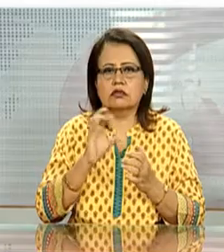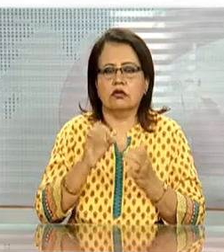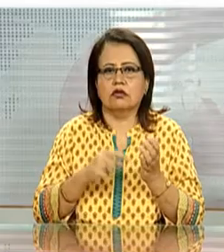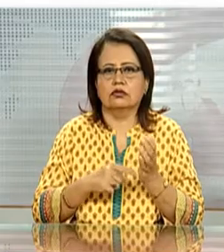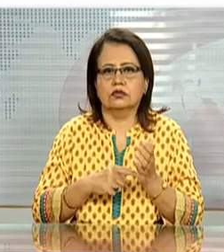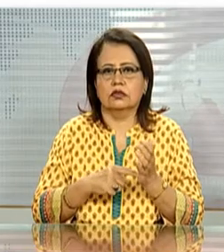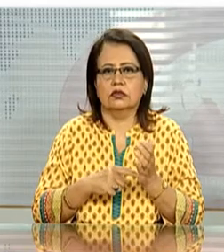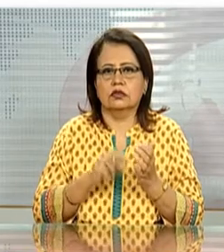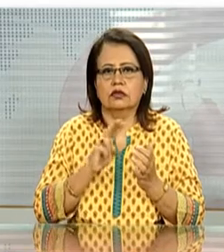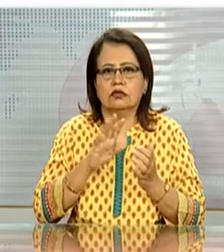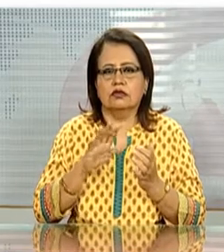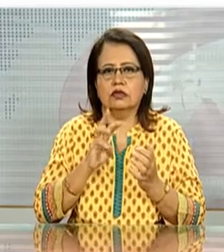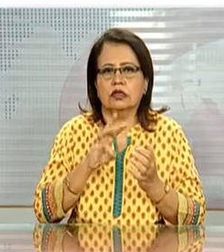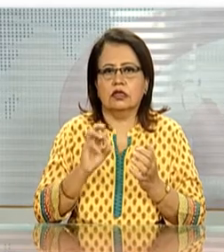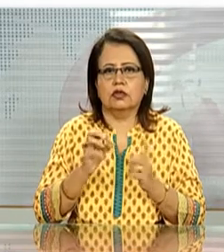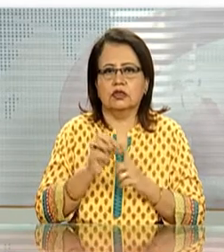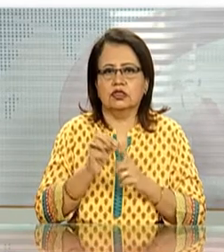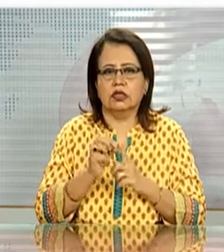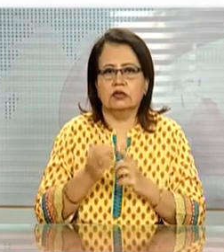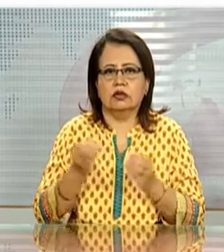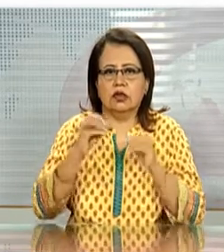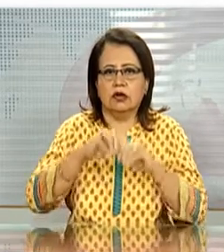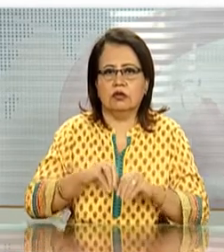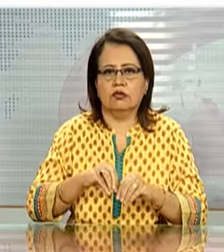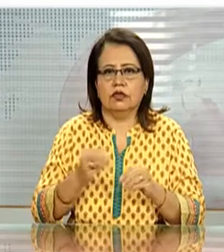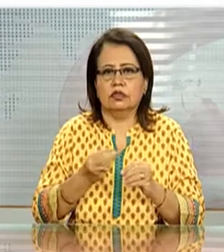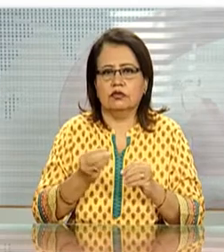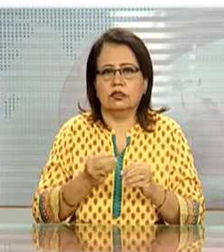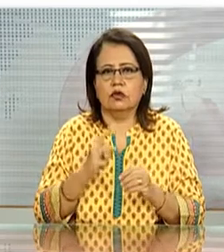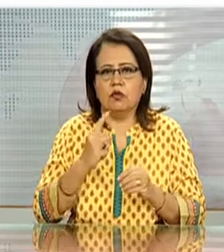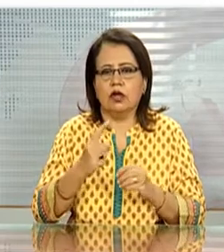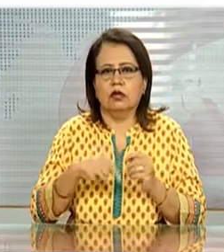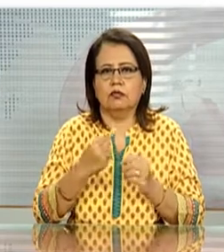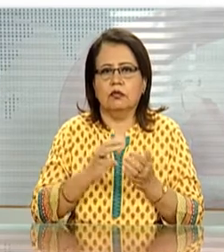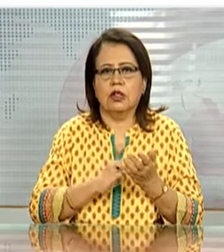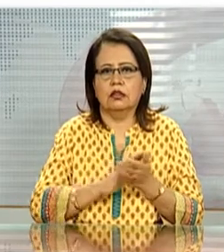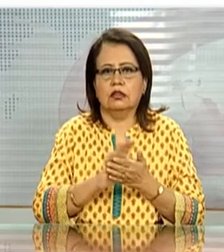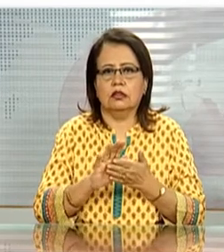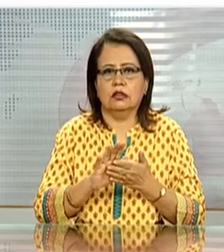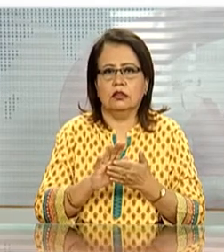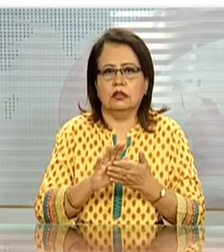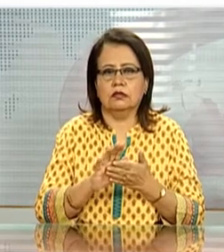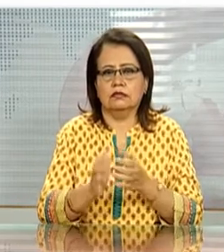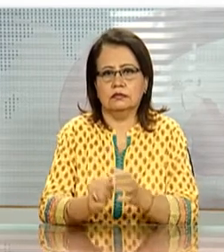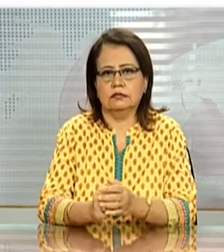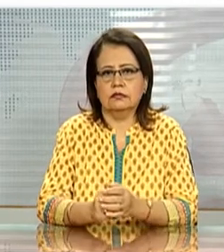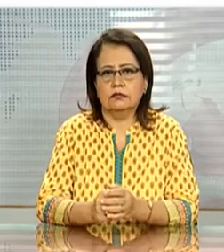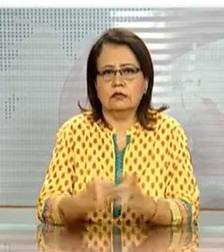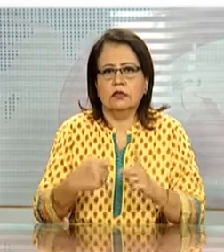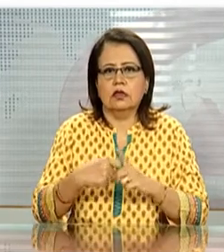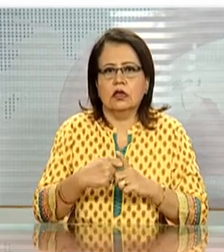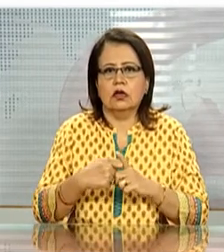October around 25 to 30 panchayats will be held on an average each month